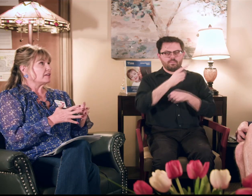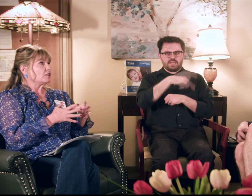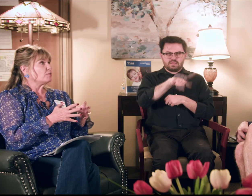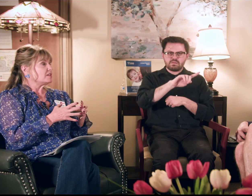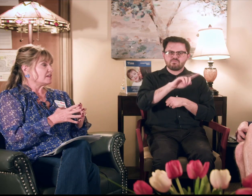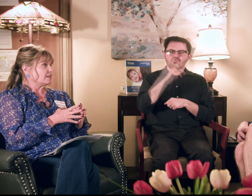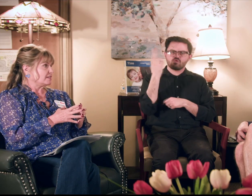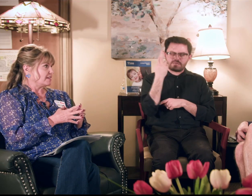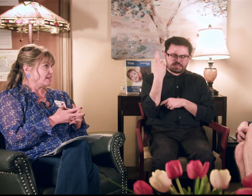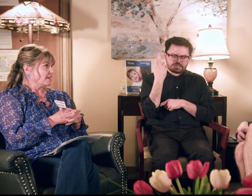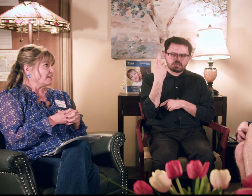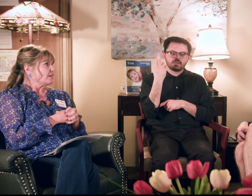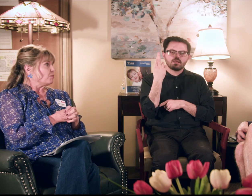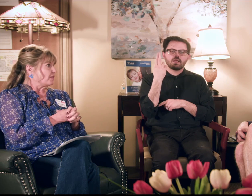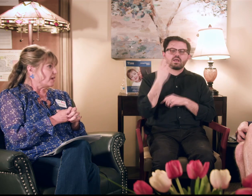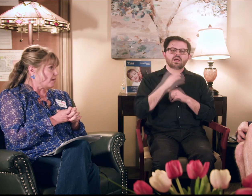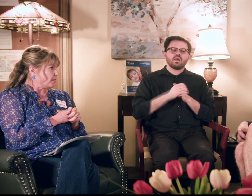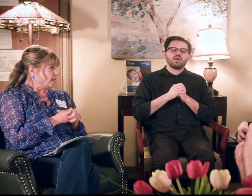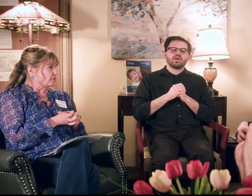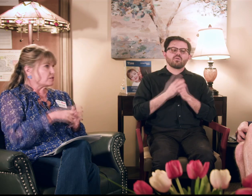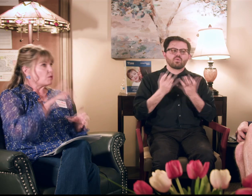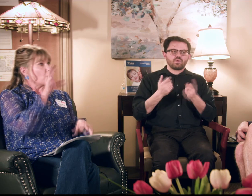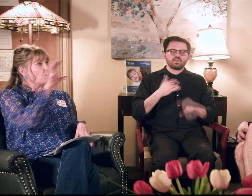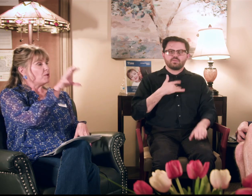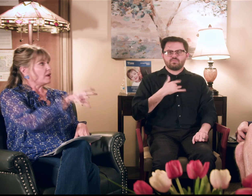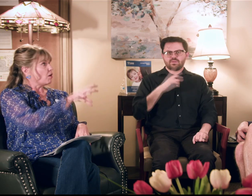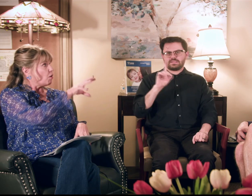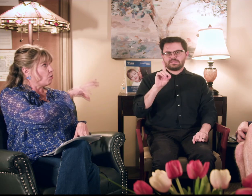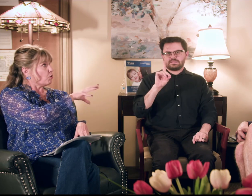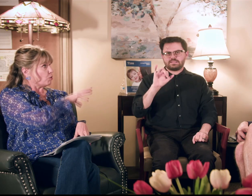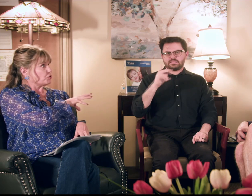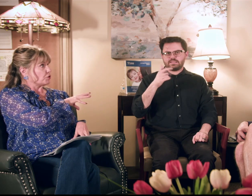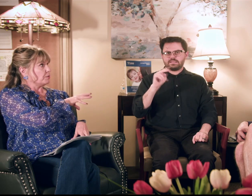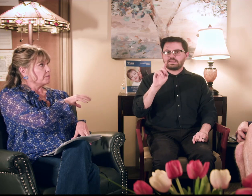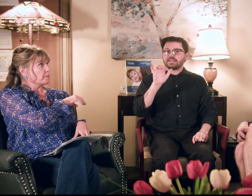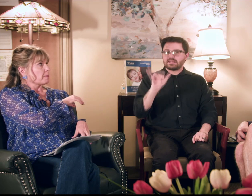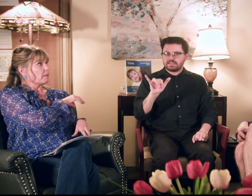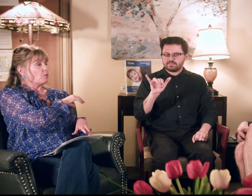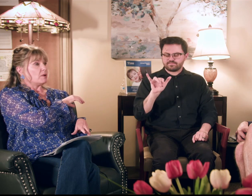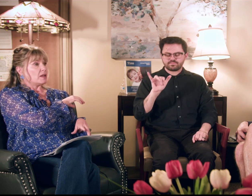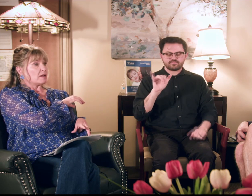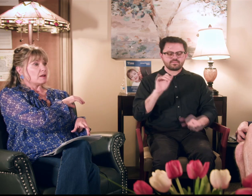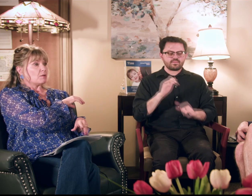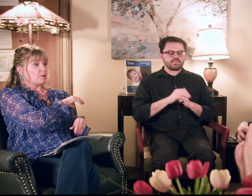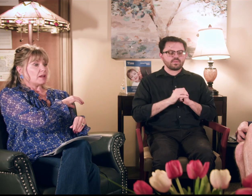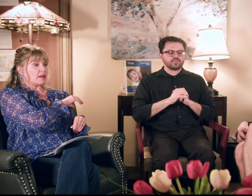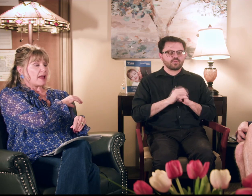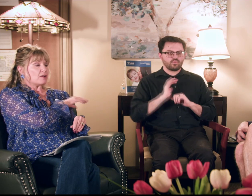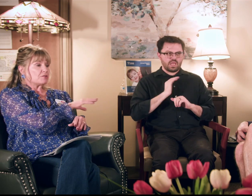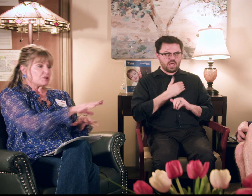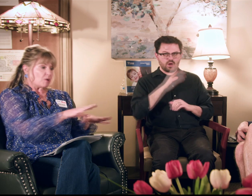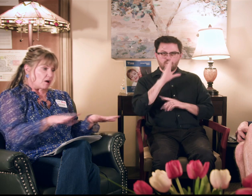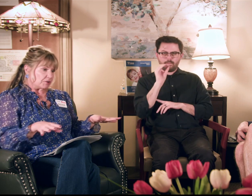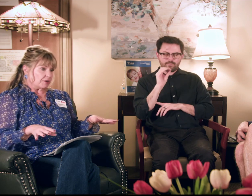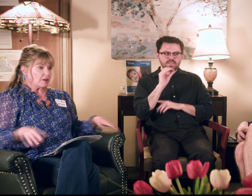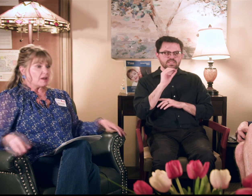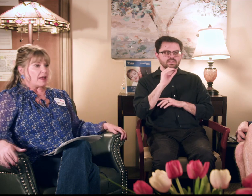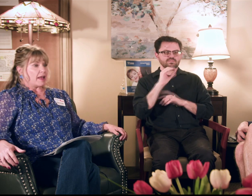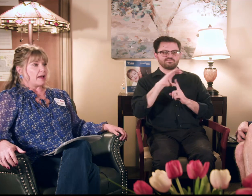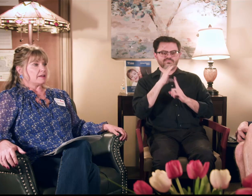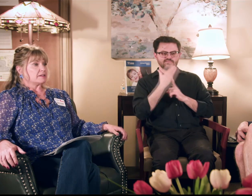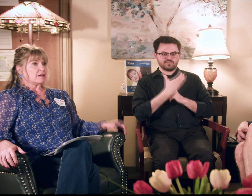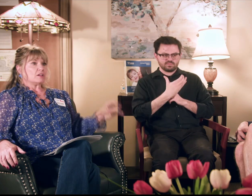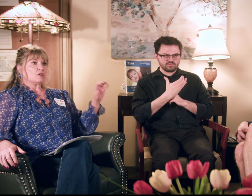to feel that human dignity when they come in here. So our whole culture, we anchor to